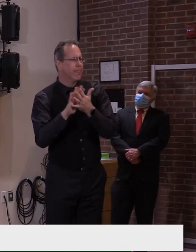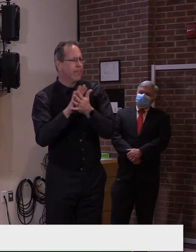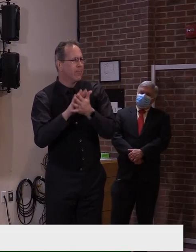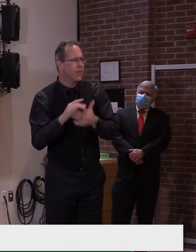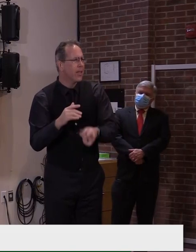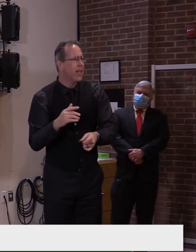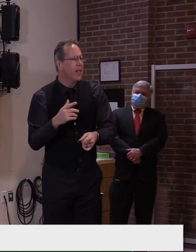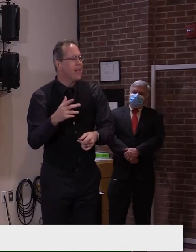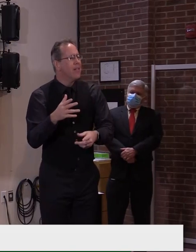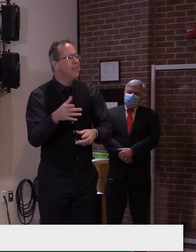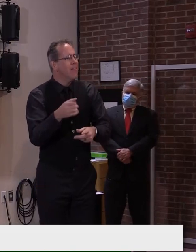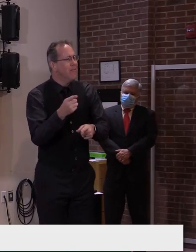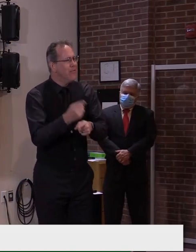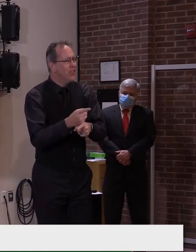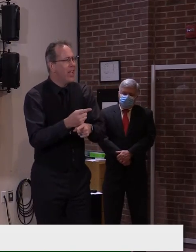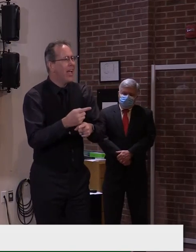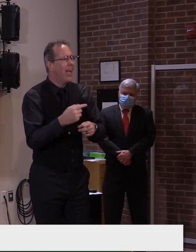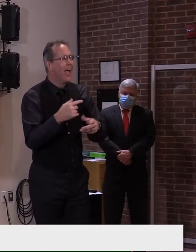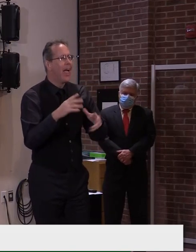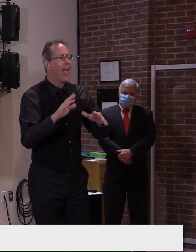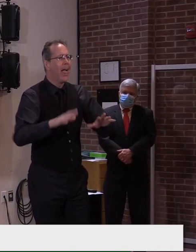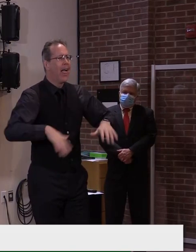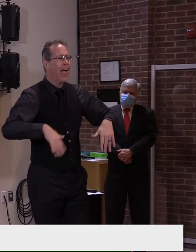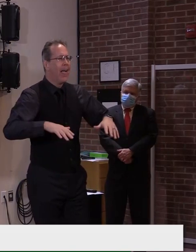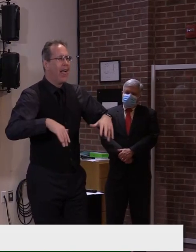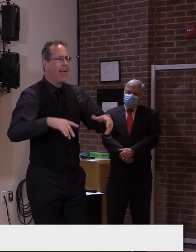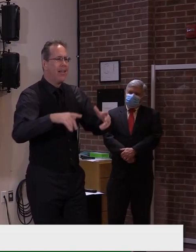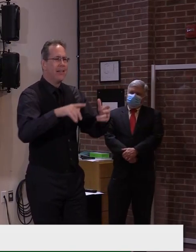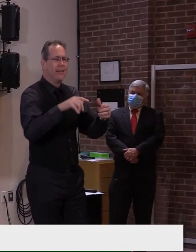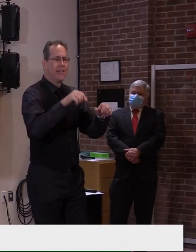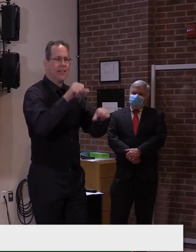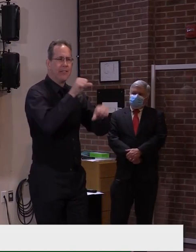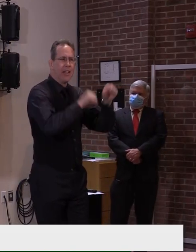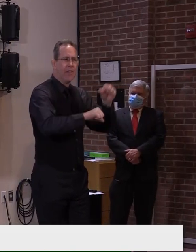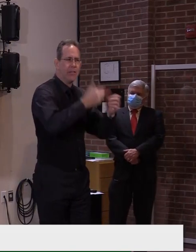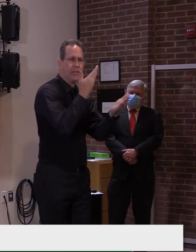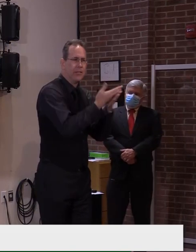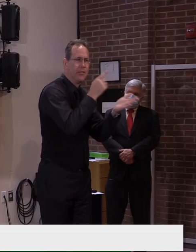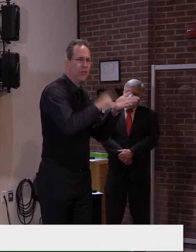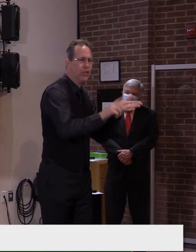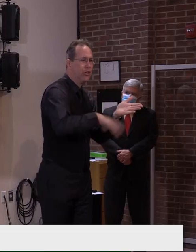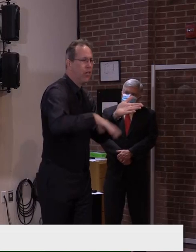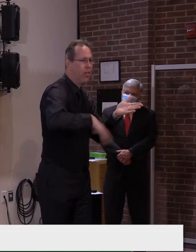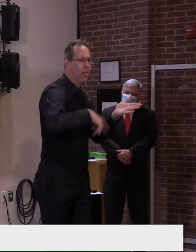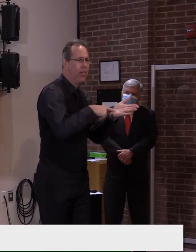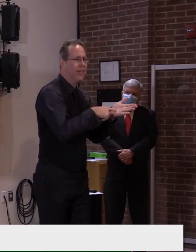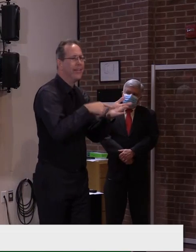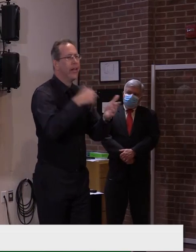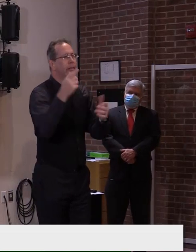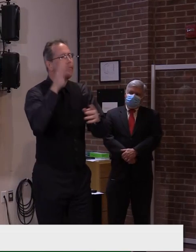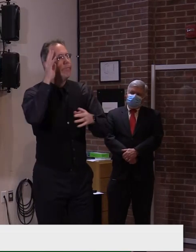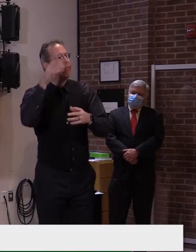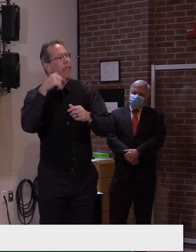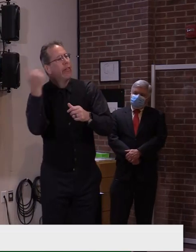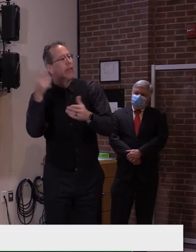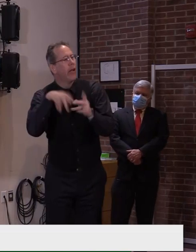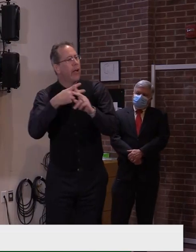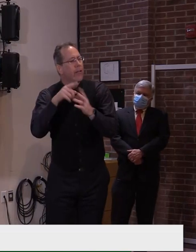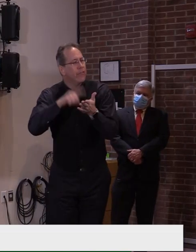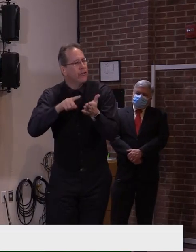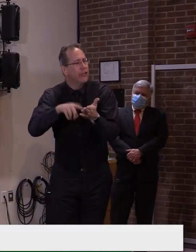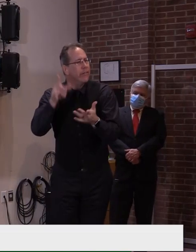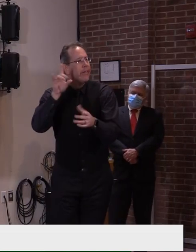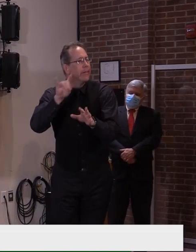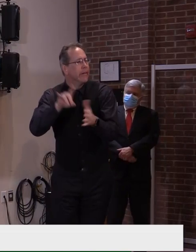really a scientific report that's come out yet. What I can tell you, though, is learning from Omicron, our